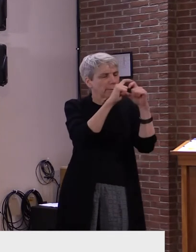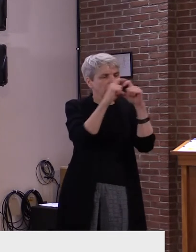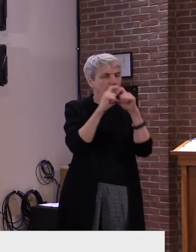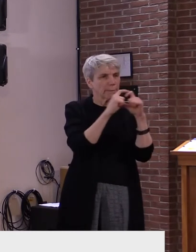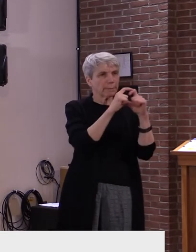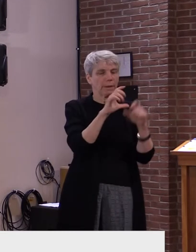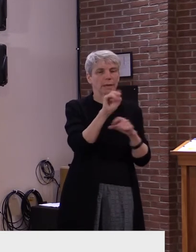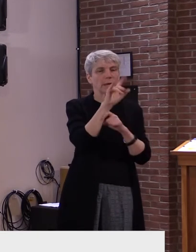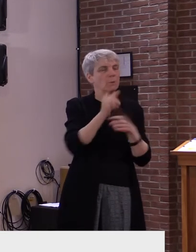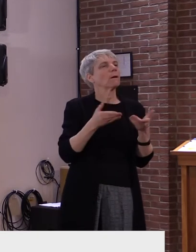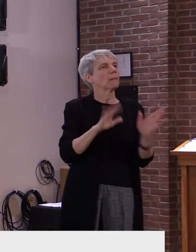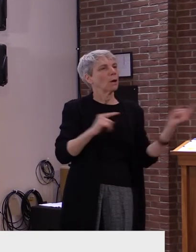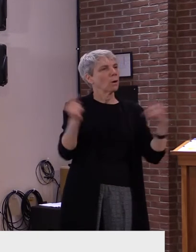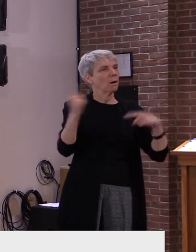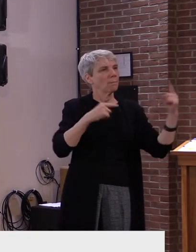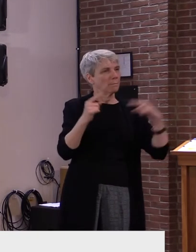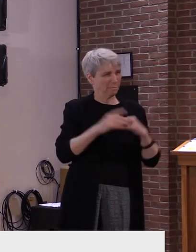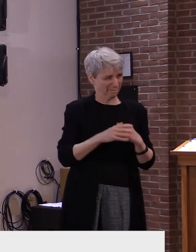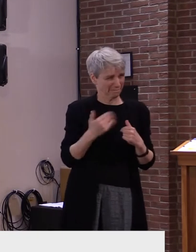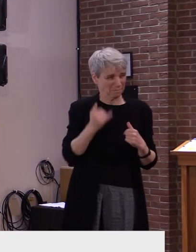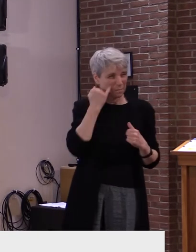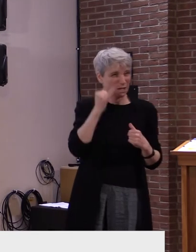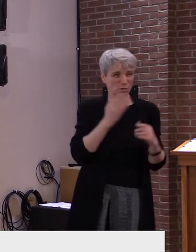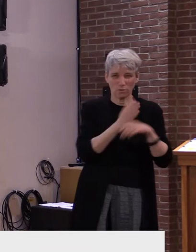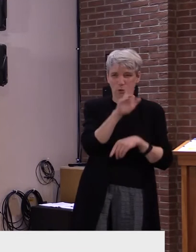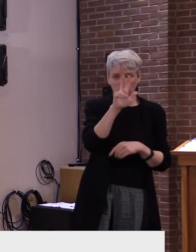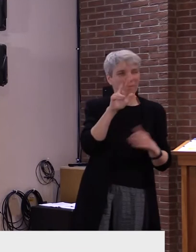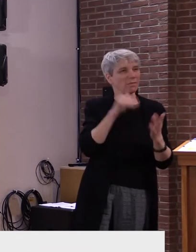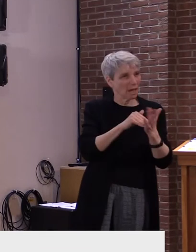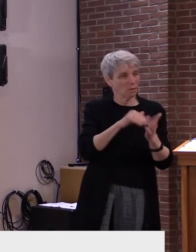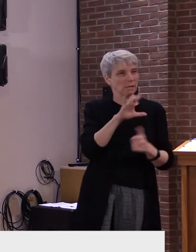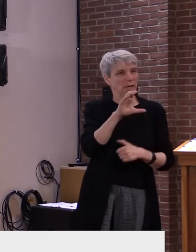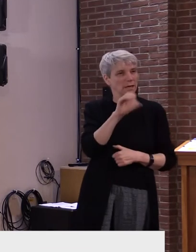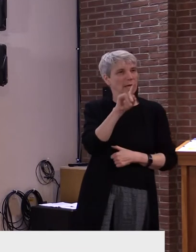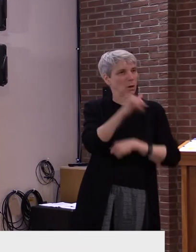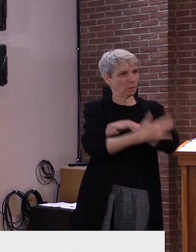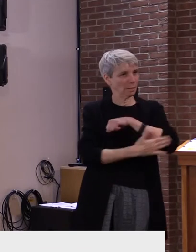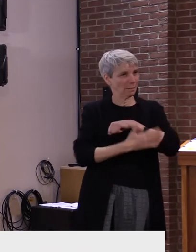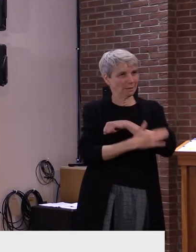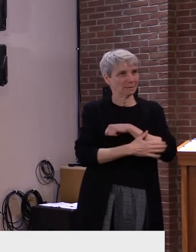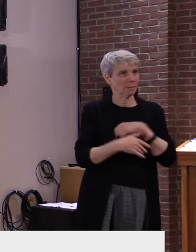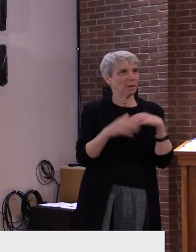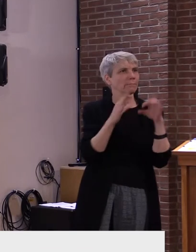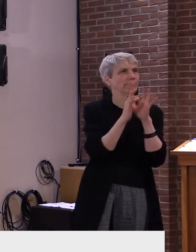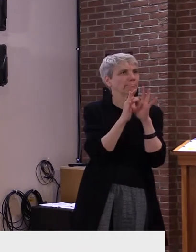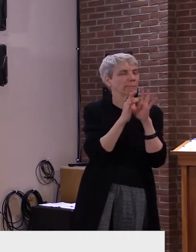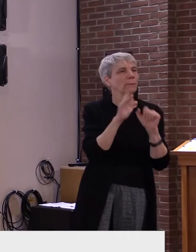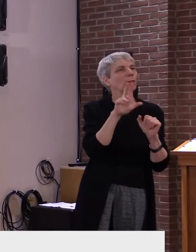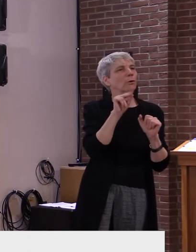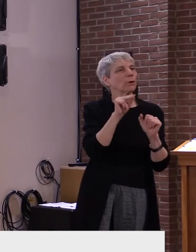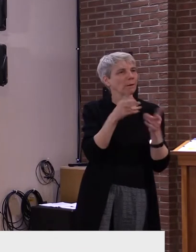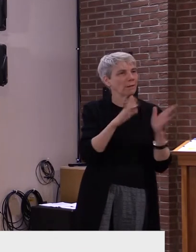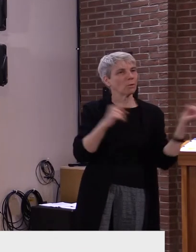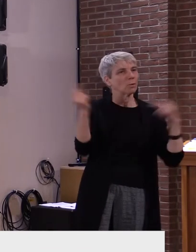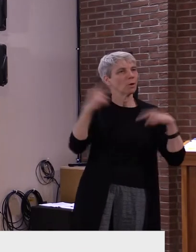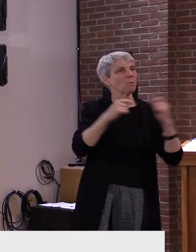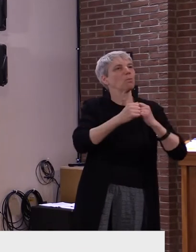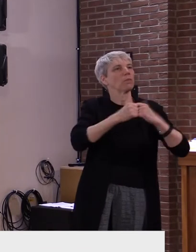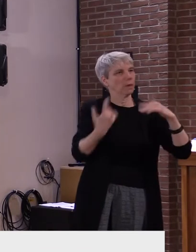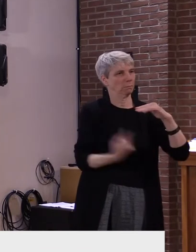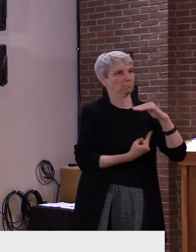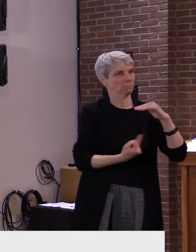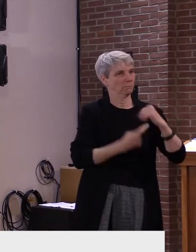counties so again you can see how widespread this is across the country and again just to point out some of these places in the country are seeing